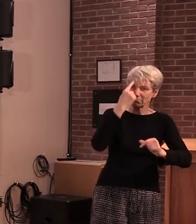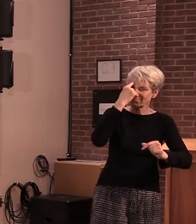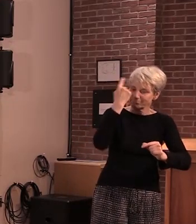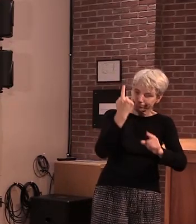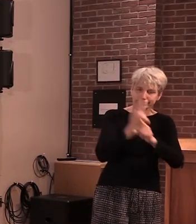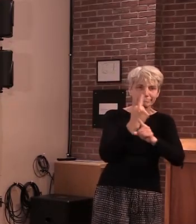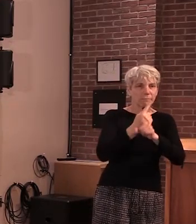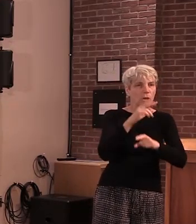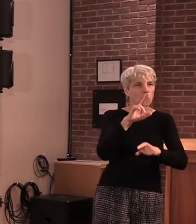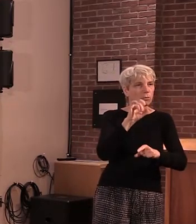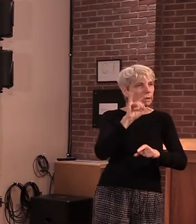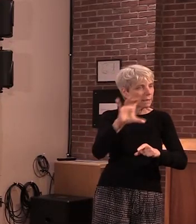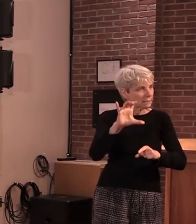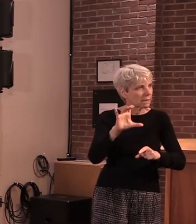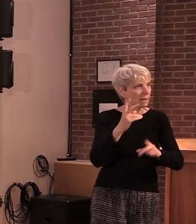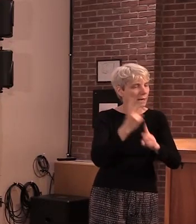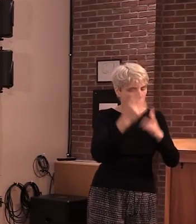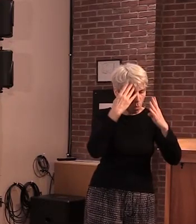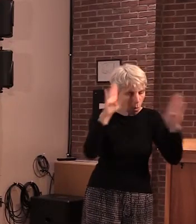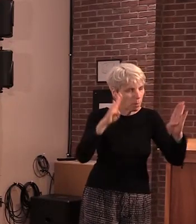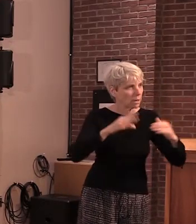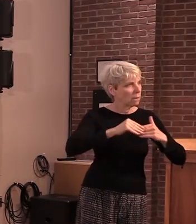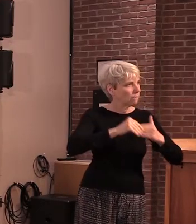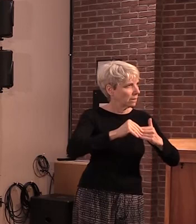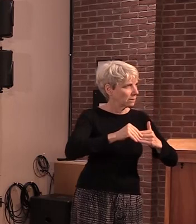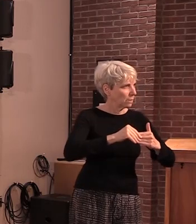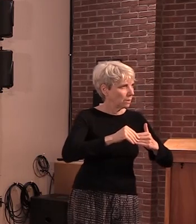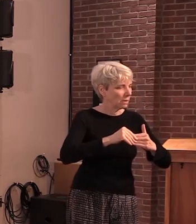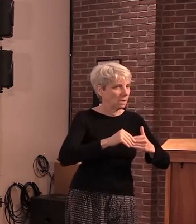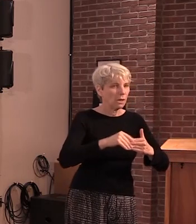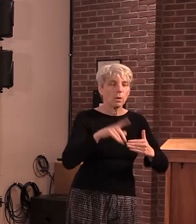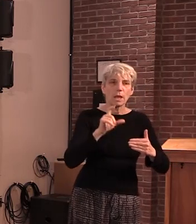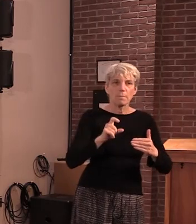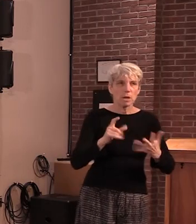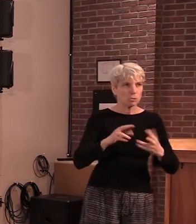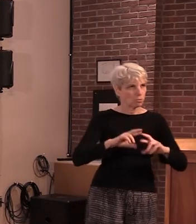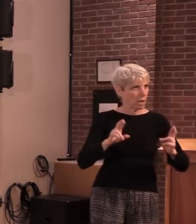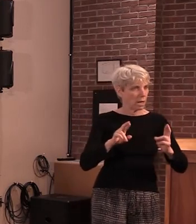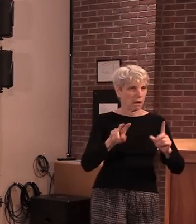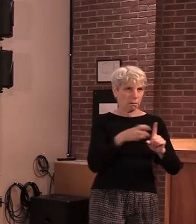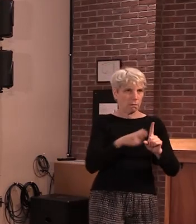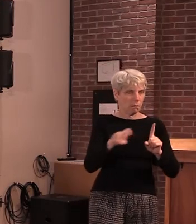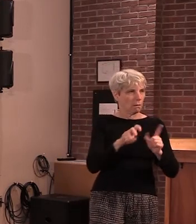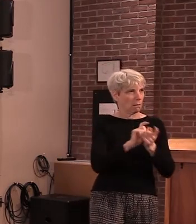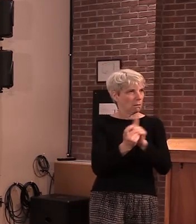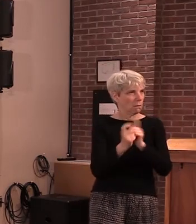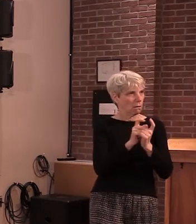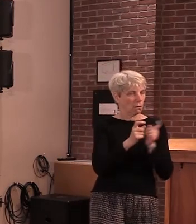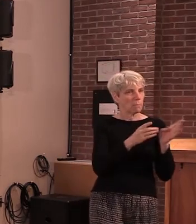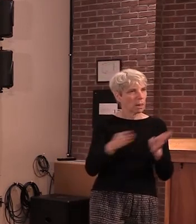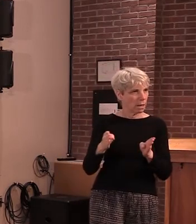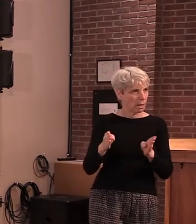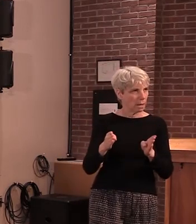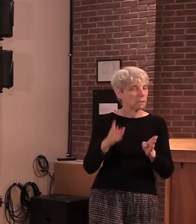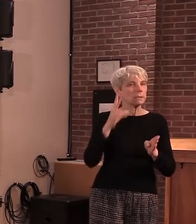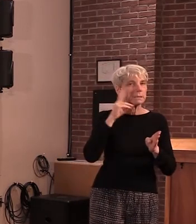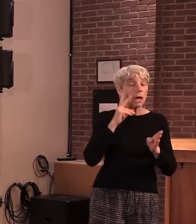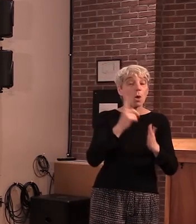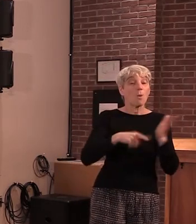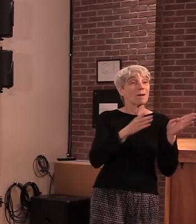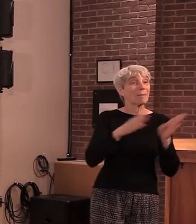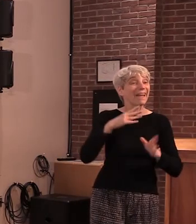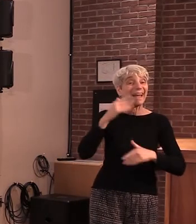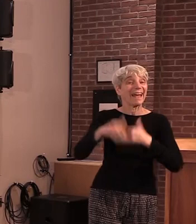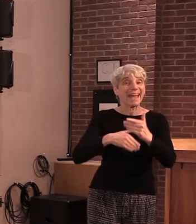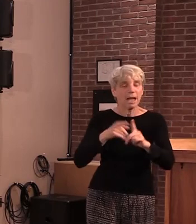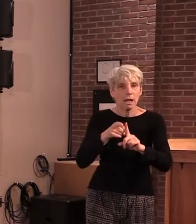be successful, we must be flexible and be prepared to respond to what is happening, whether or not it fits our plans, because